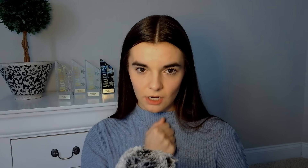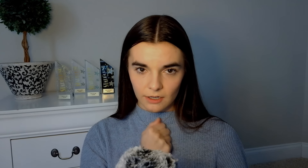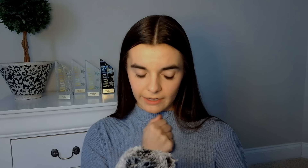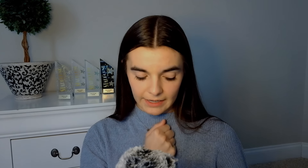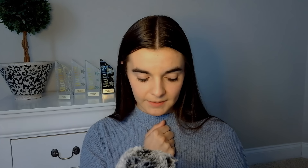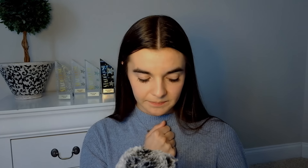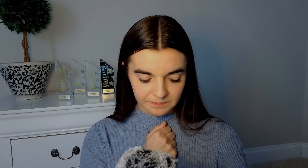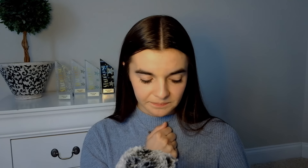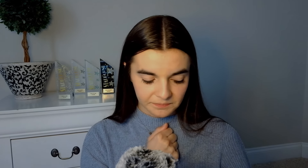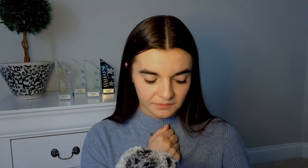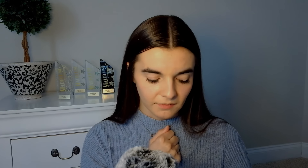Sorry.